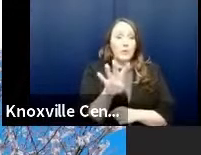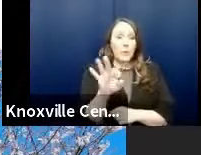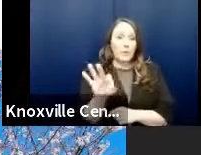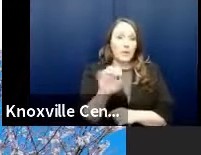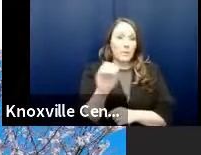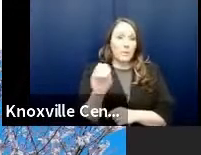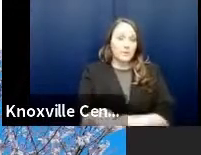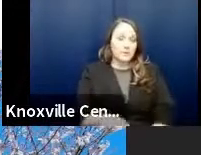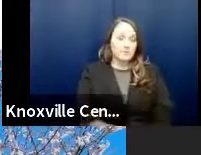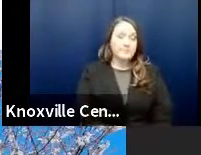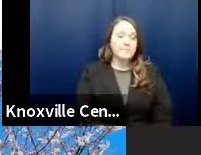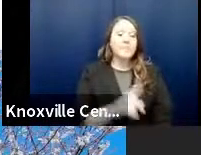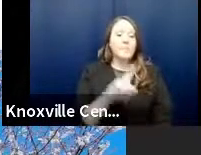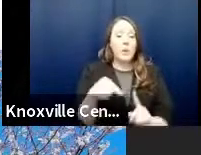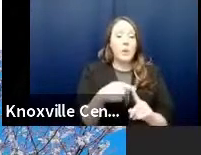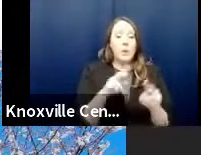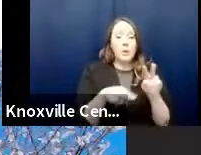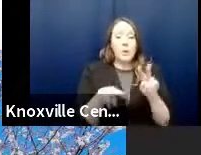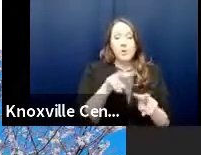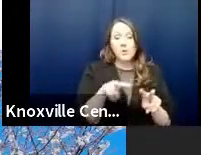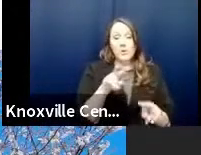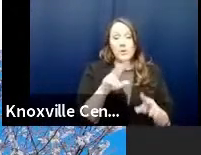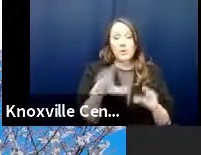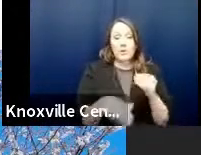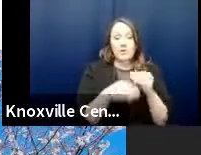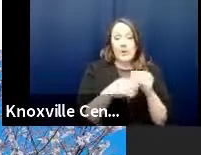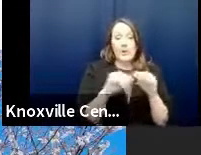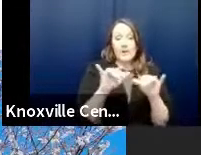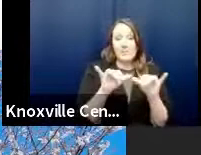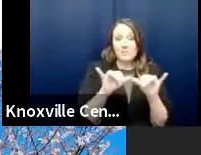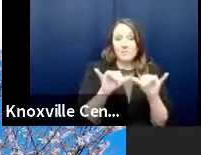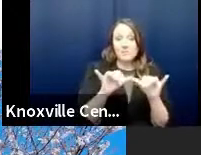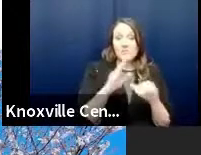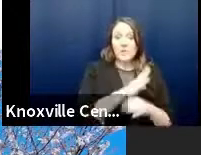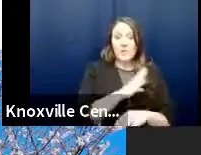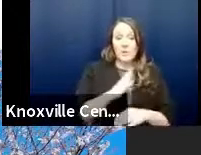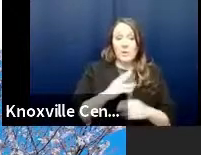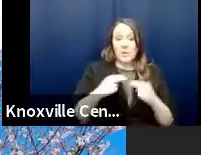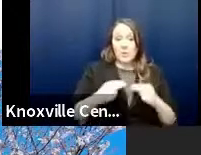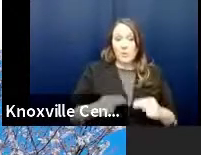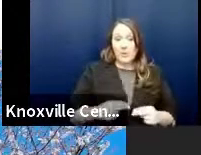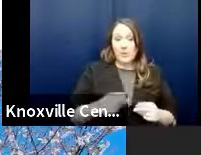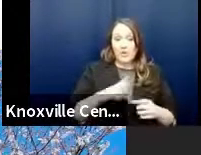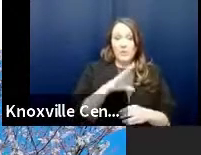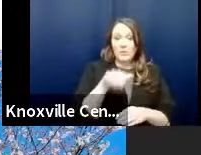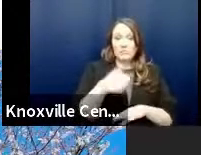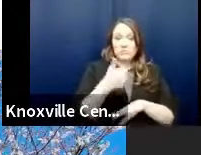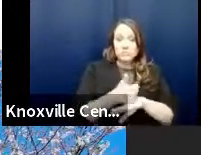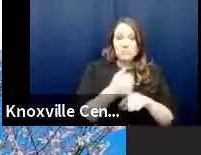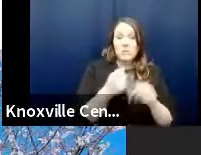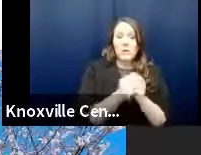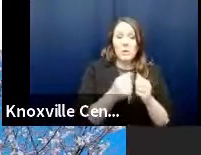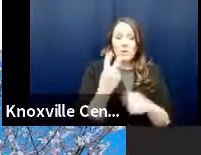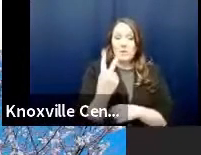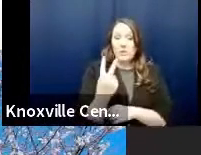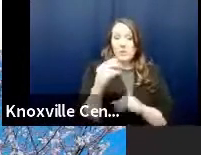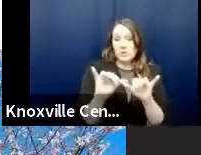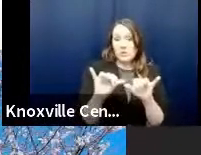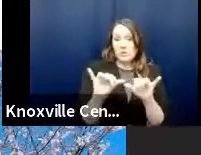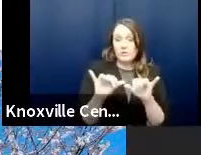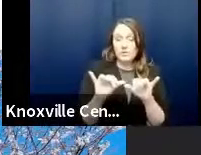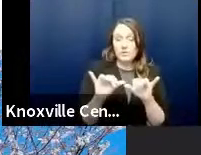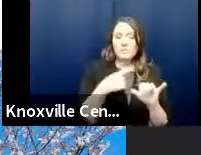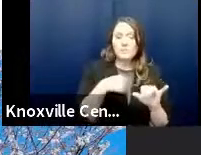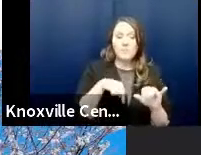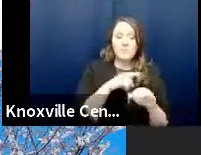13.49%. When you look at the added metrics that the Board of Health have put into place with those two metrics,